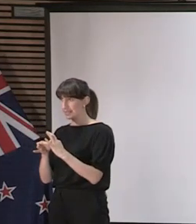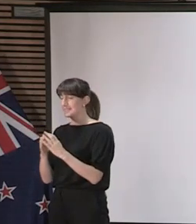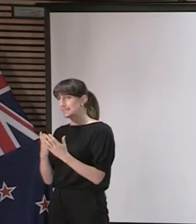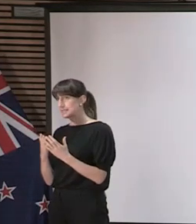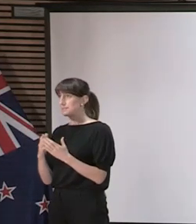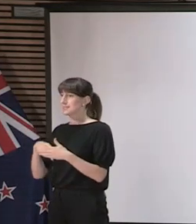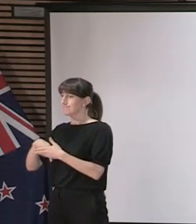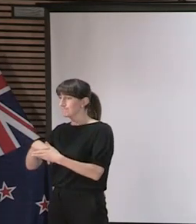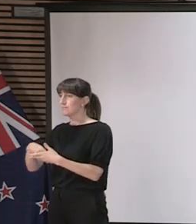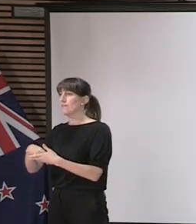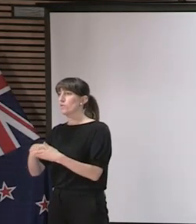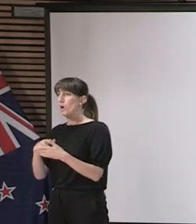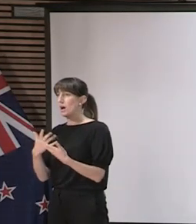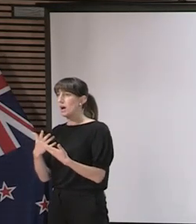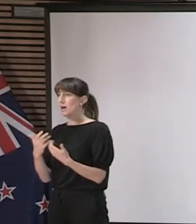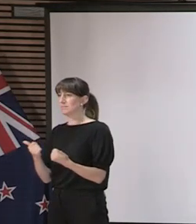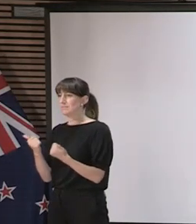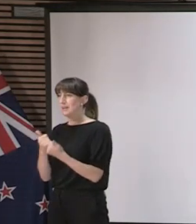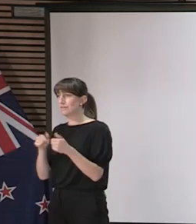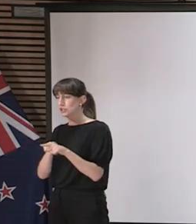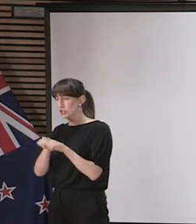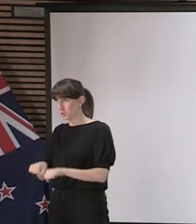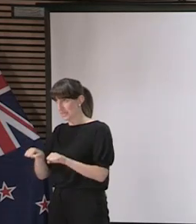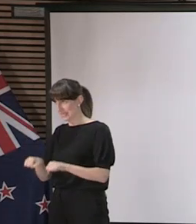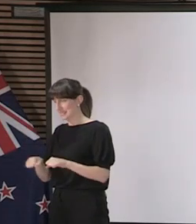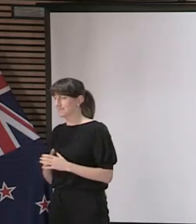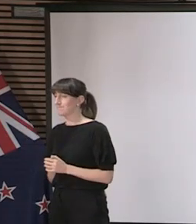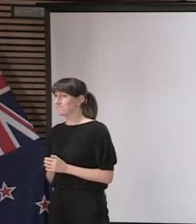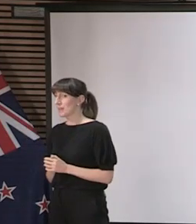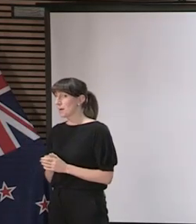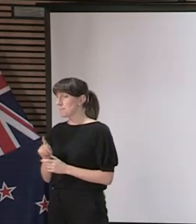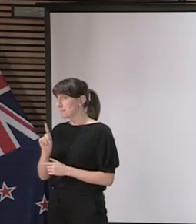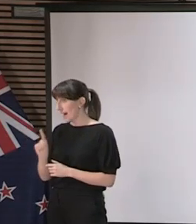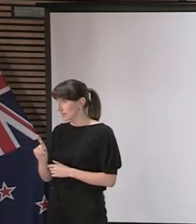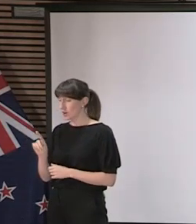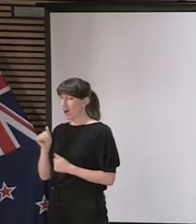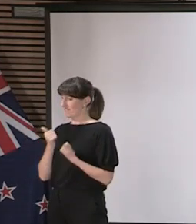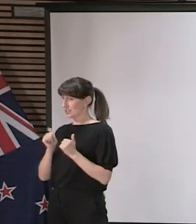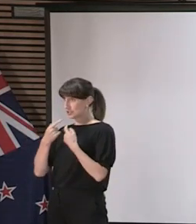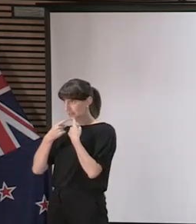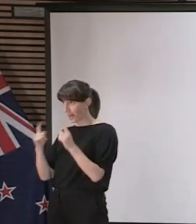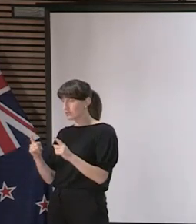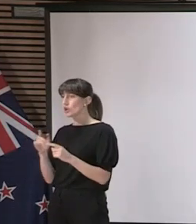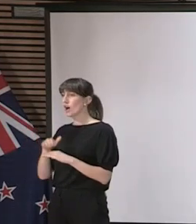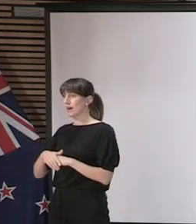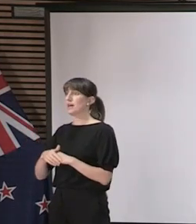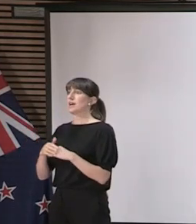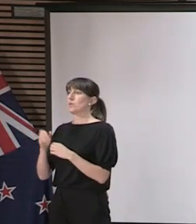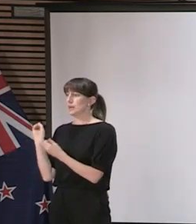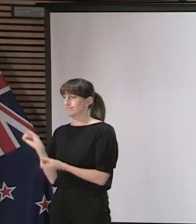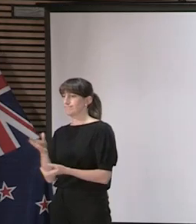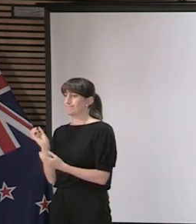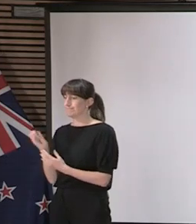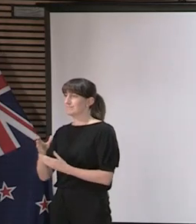learners. I'm confident that, as you'll have heard the numbers, we're getting more and more households connected by the day, and with